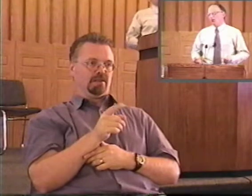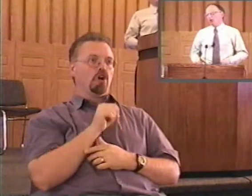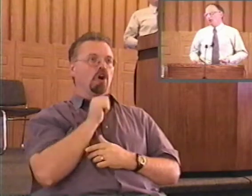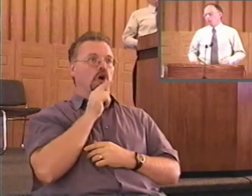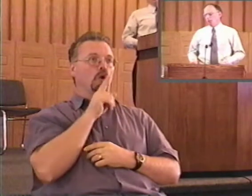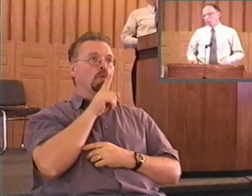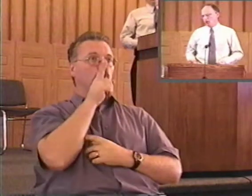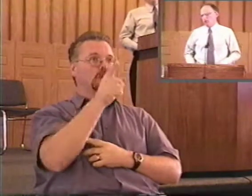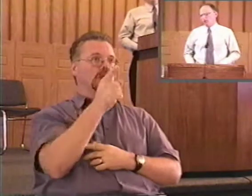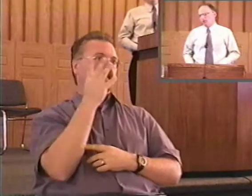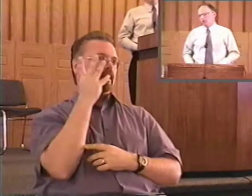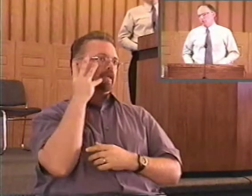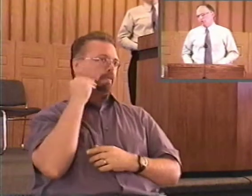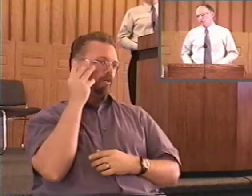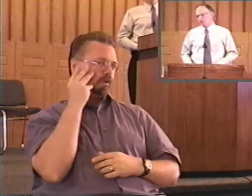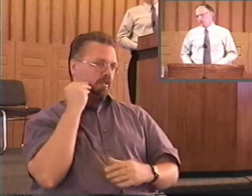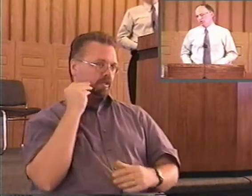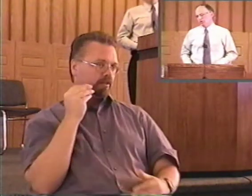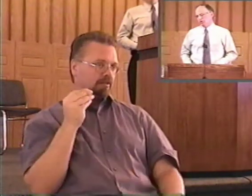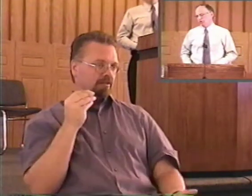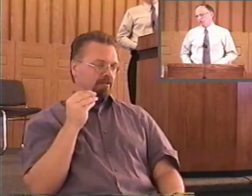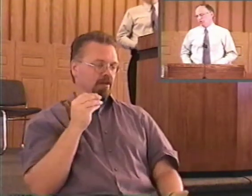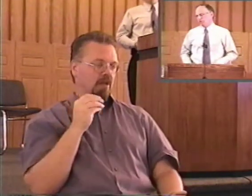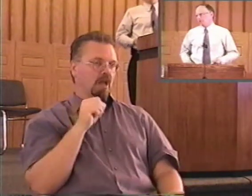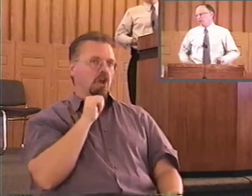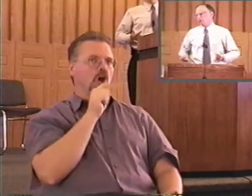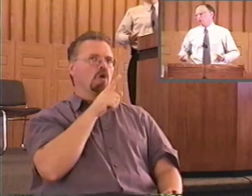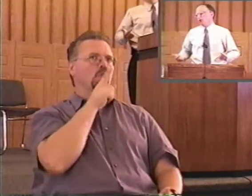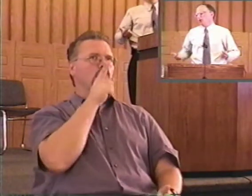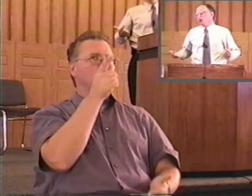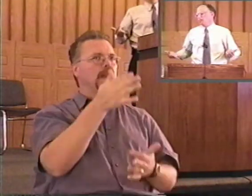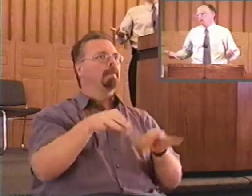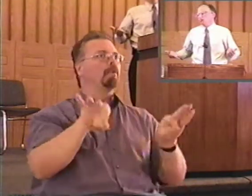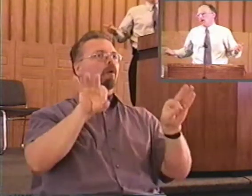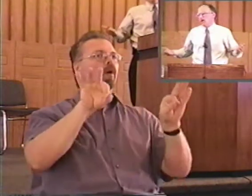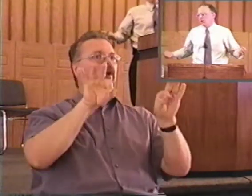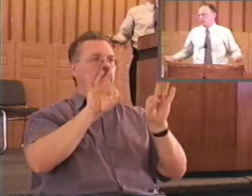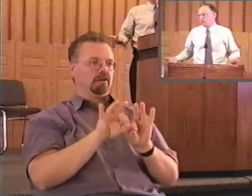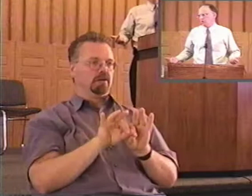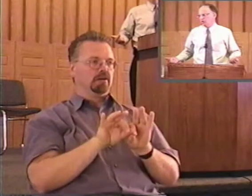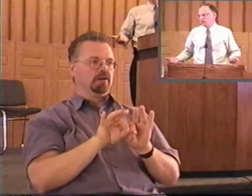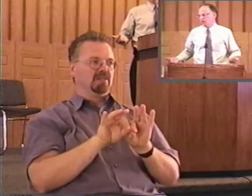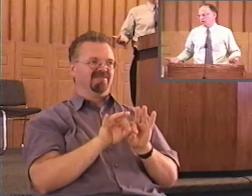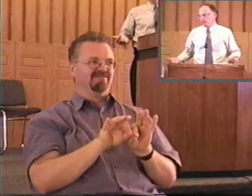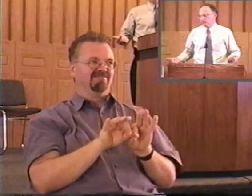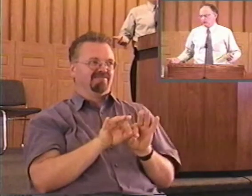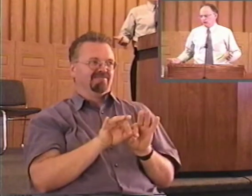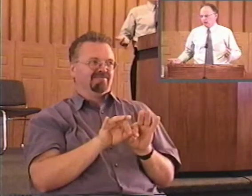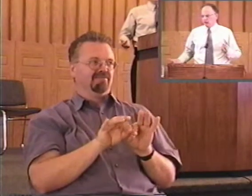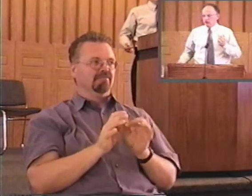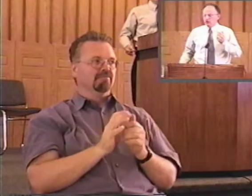It's not really important. It doesn't really matter.